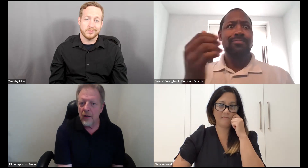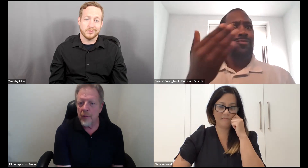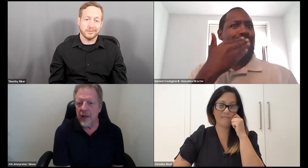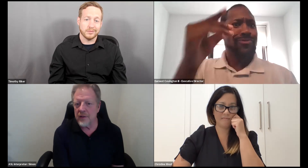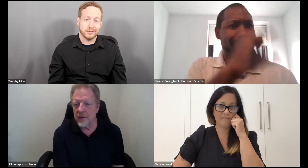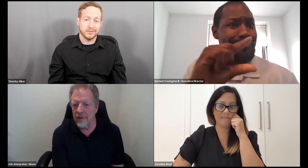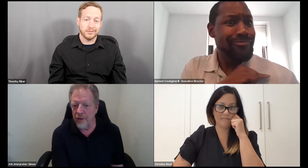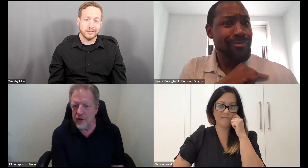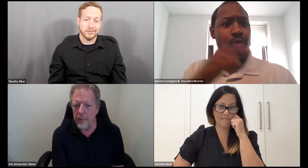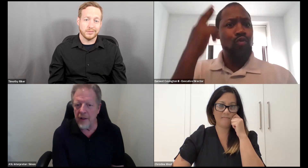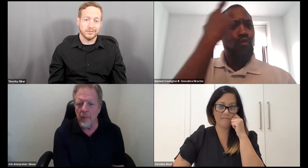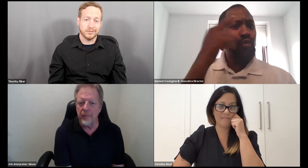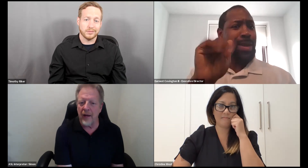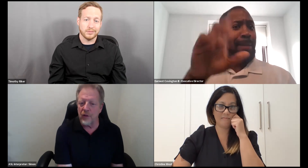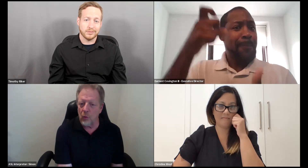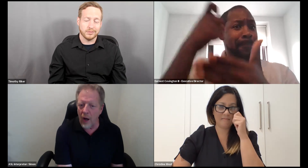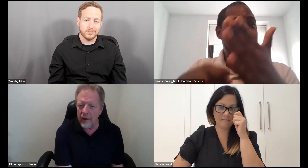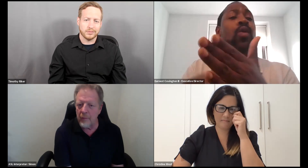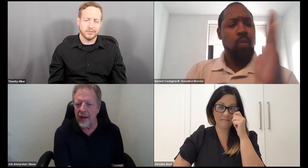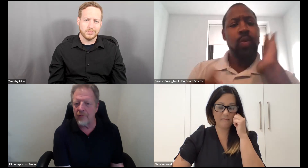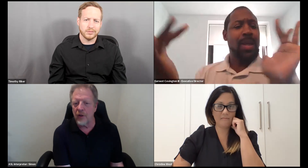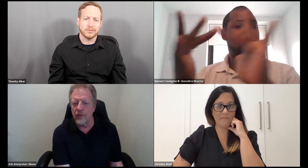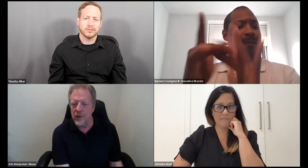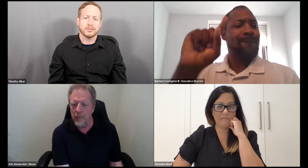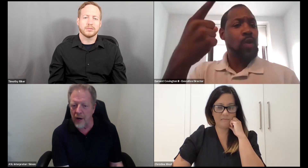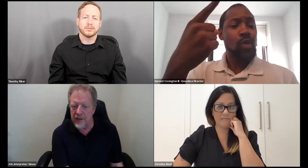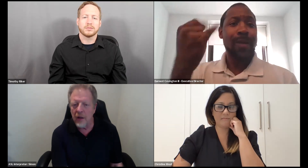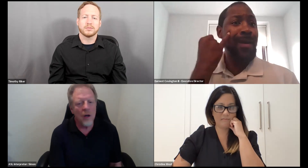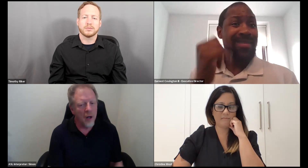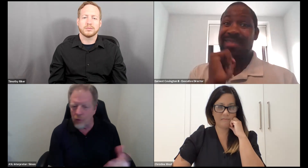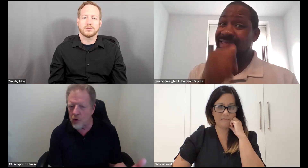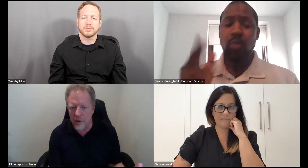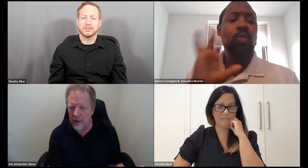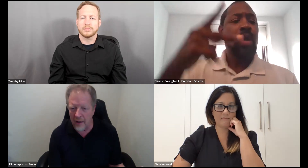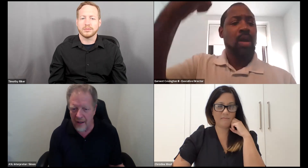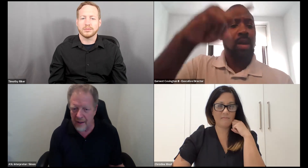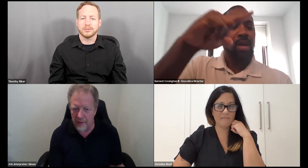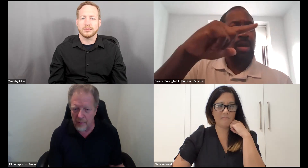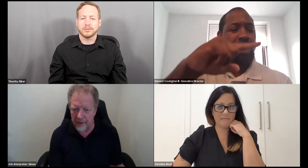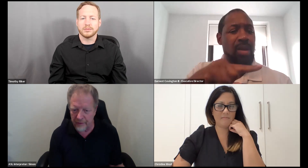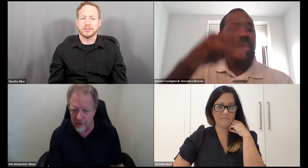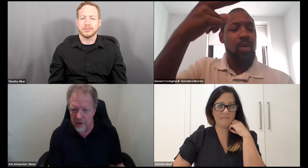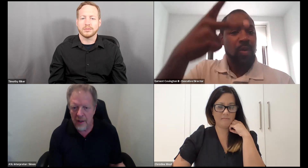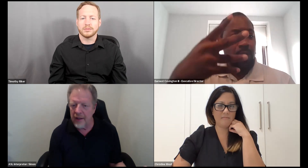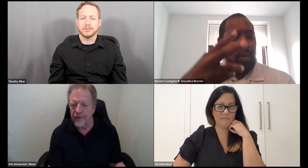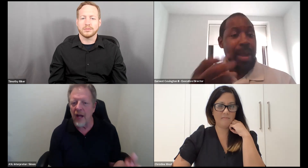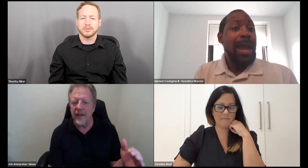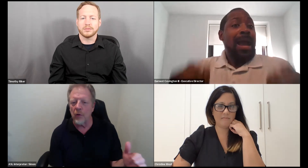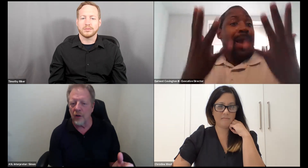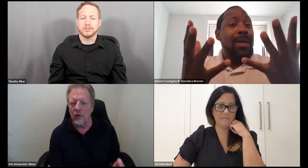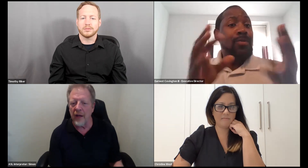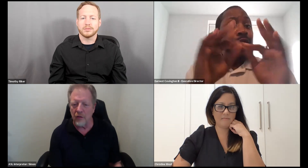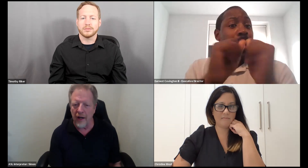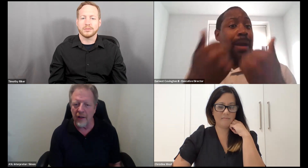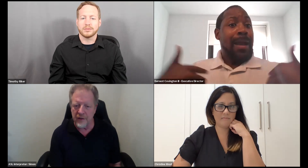Okay, because, you know, the first company that might have good quality, may have, you know, reasonable pricing. Of course, we're going to contact that company first. And if not, then we're